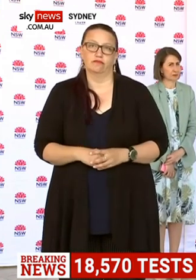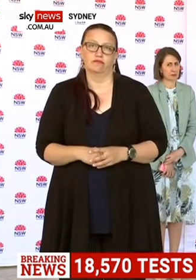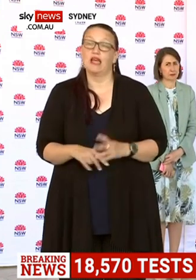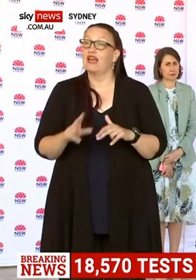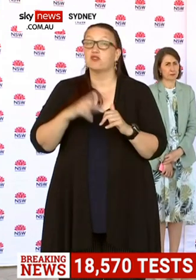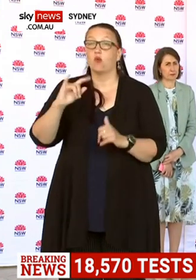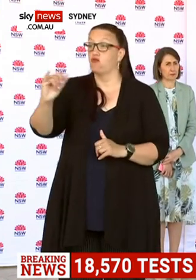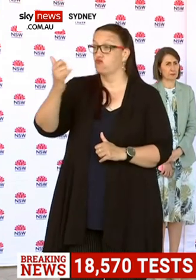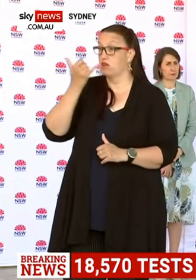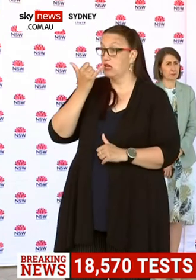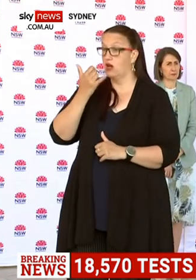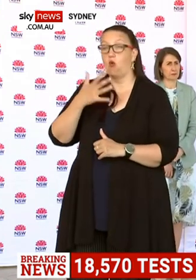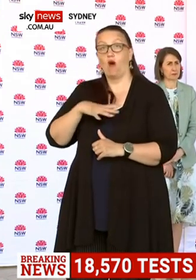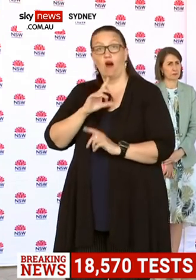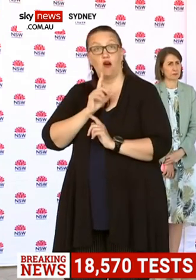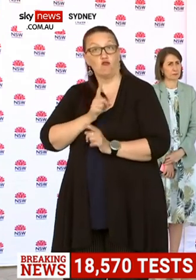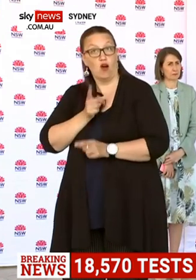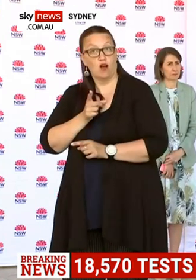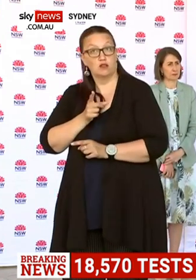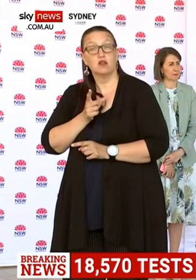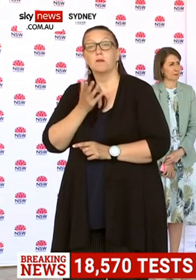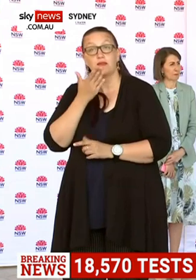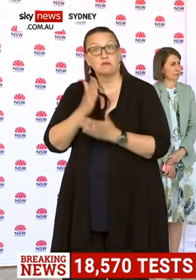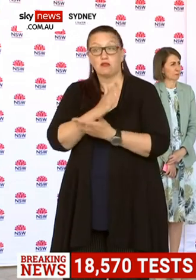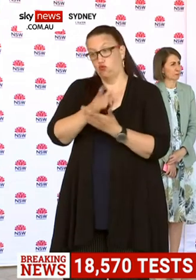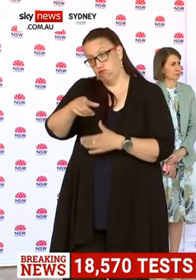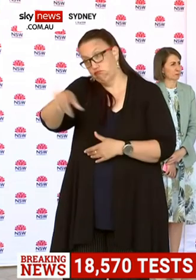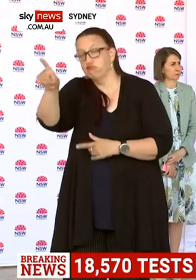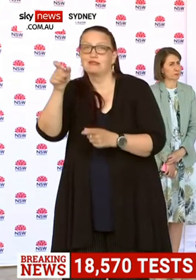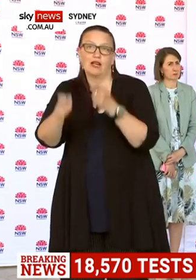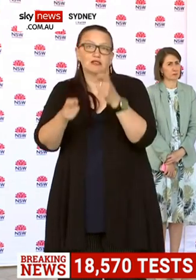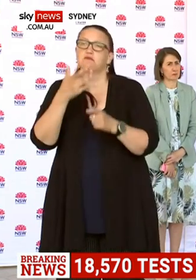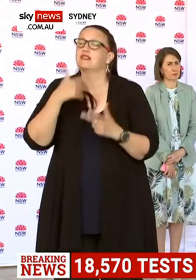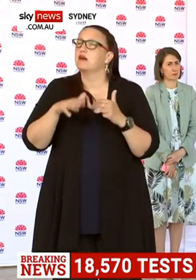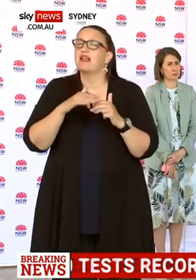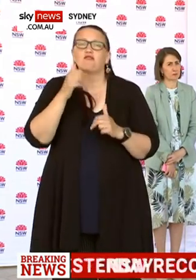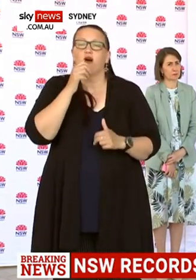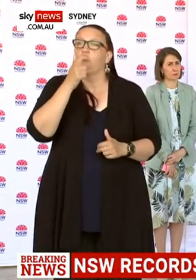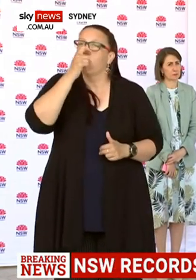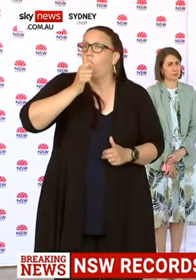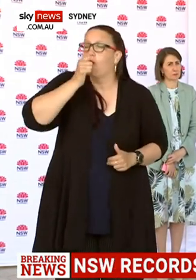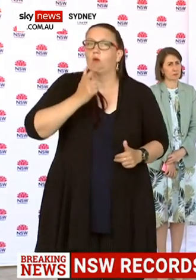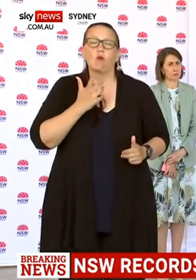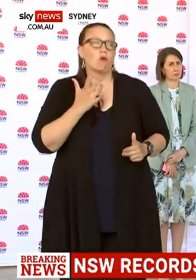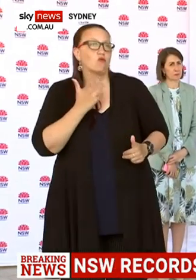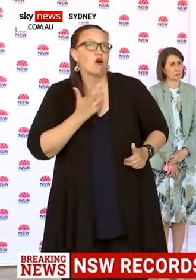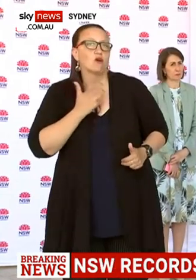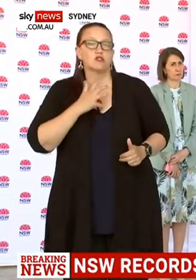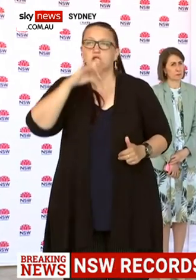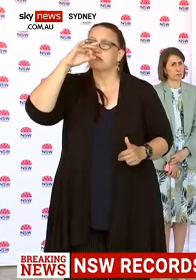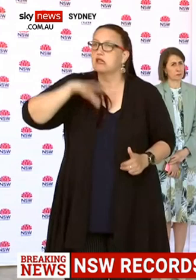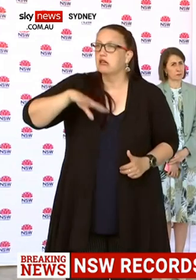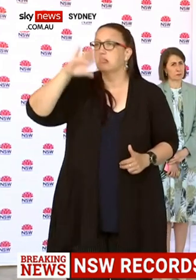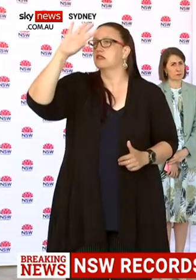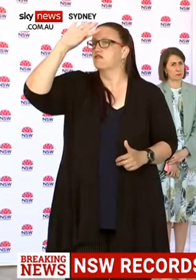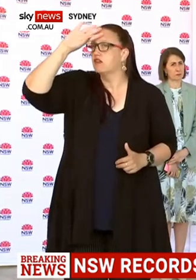for advice, please ensure that they're advised to go and get tested with the most minimal of symptoms. As I said, it is critical at this time that